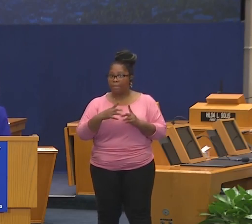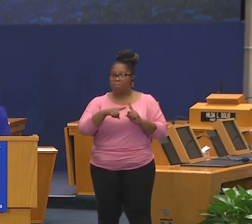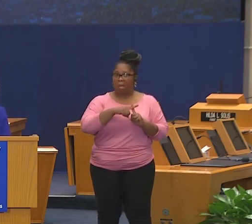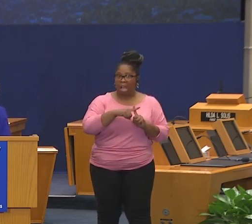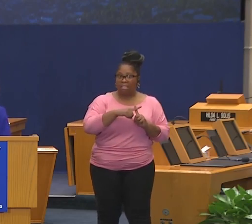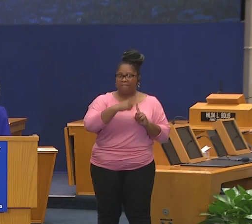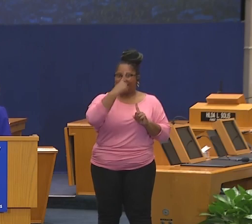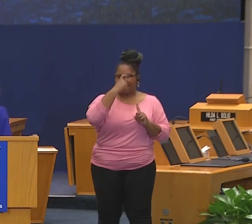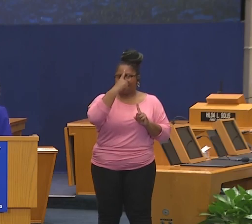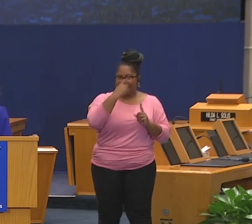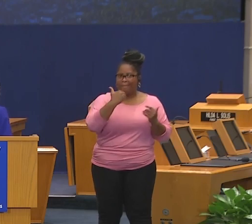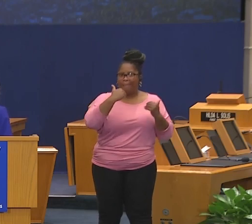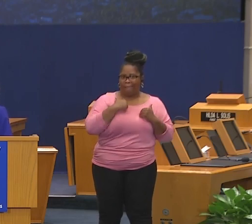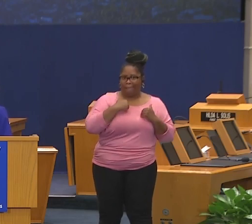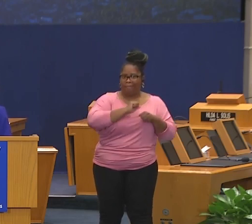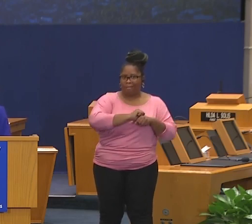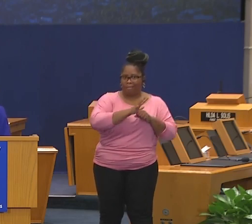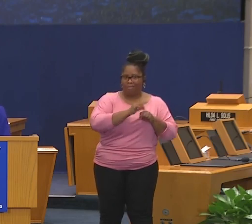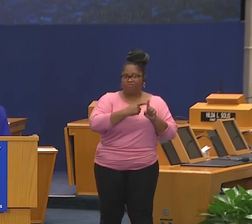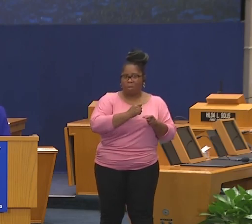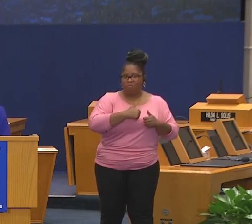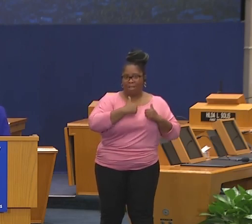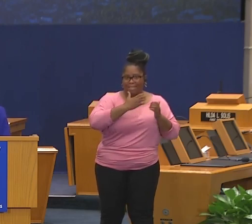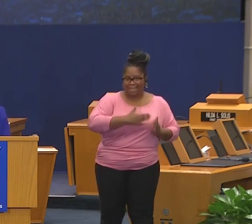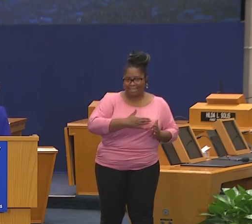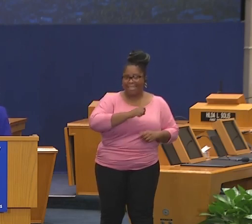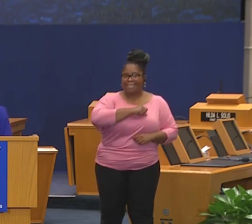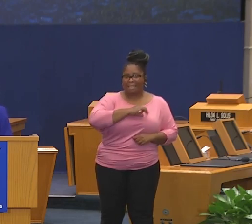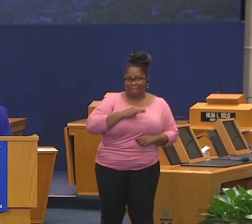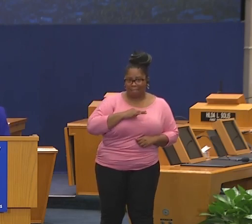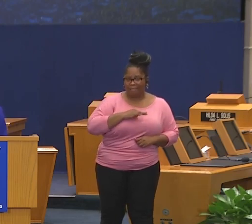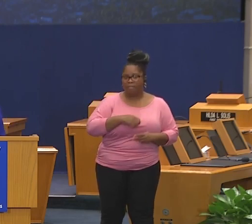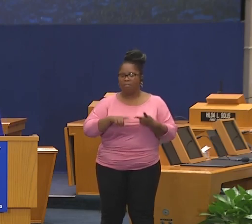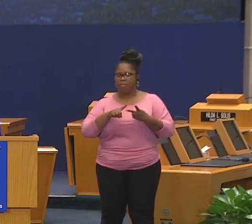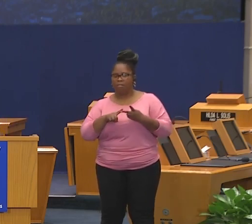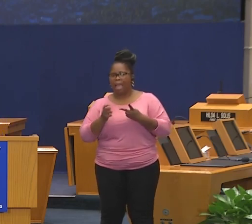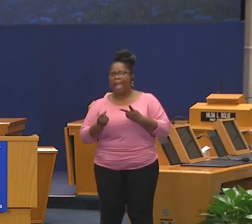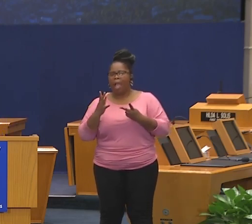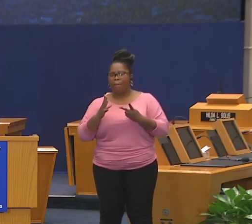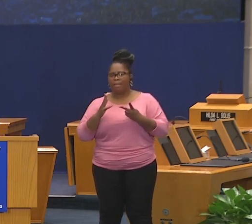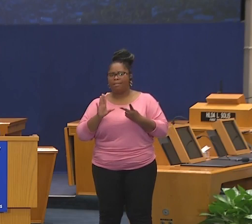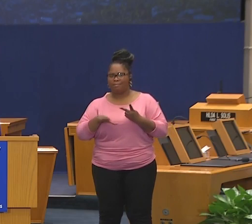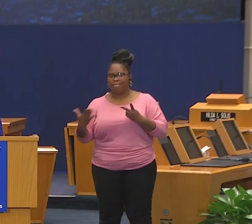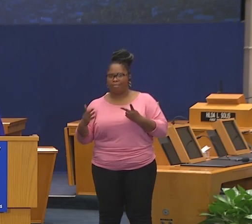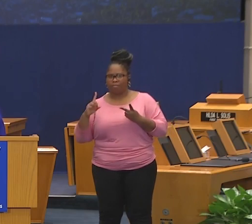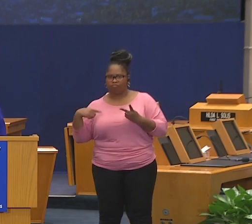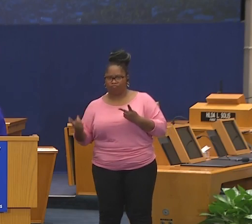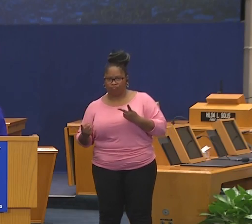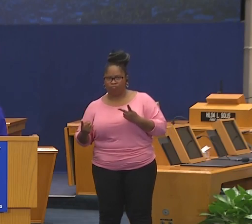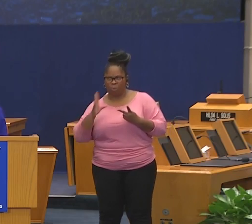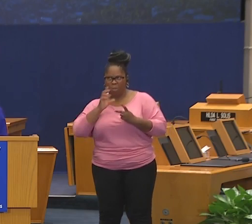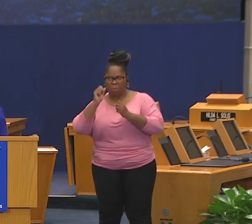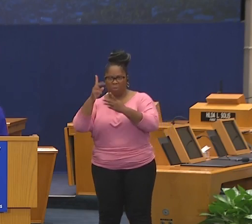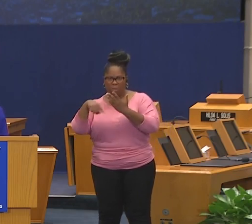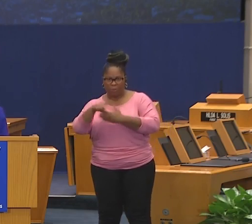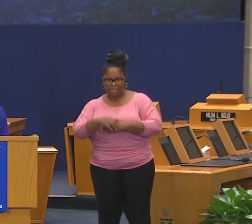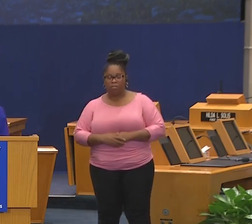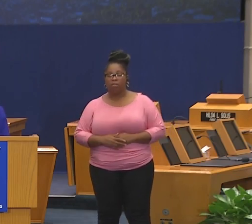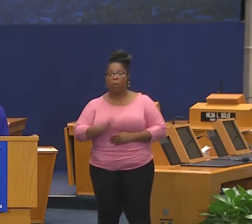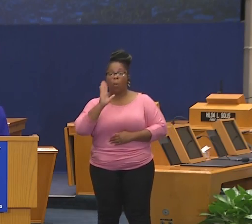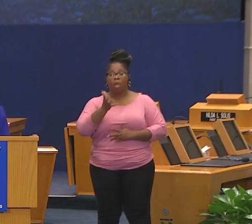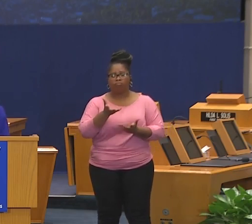suspect cases among residents and among staff, and the number of deaths. We will also be working with nursing home providers